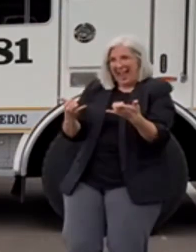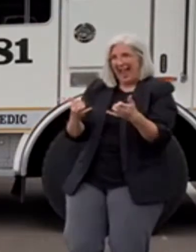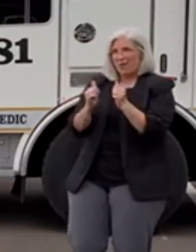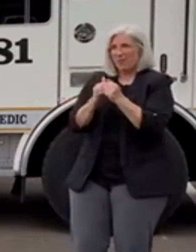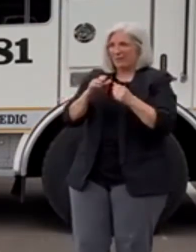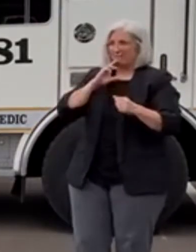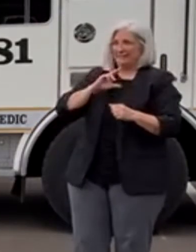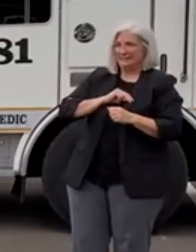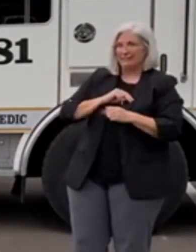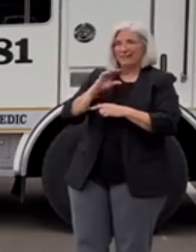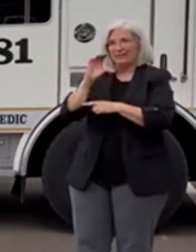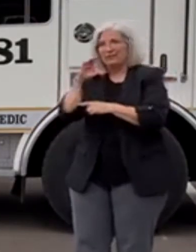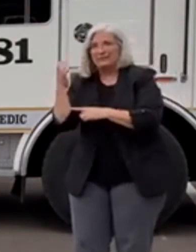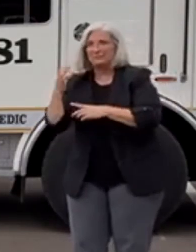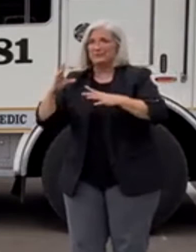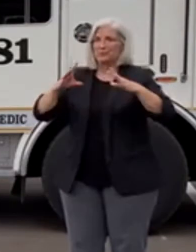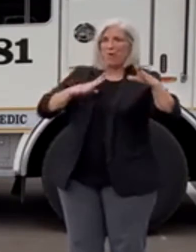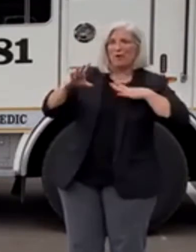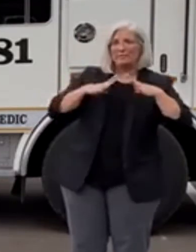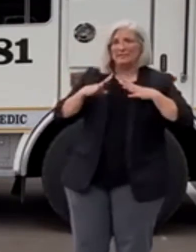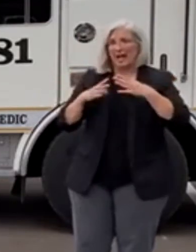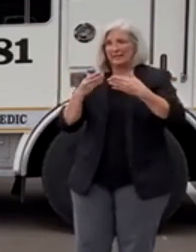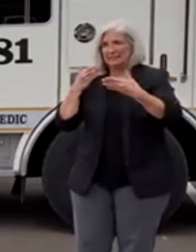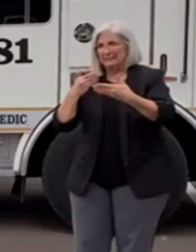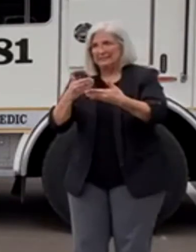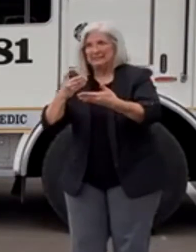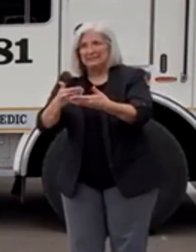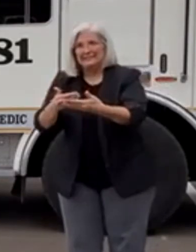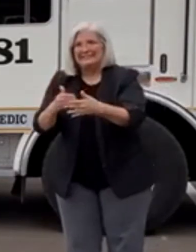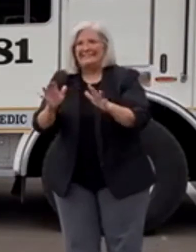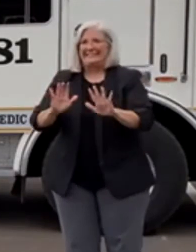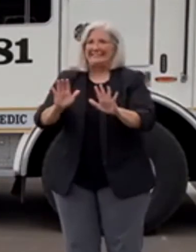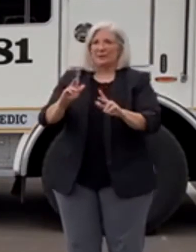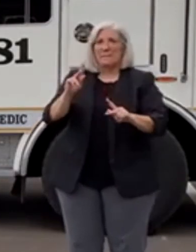really distressing data that people are traveling,